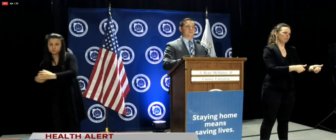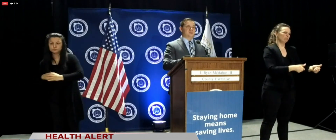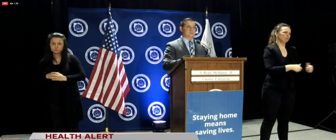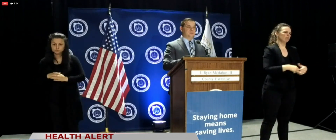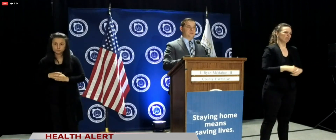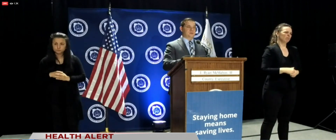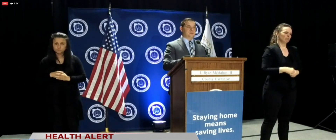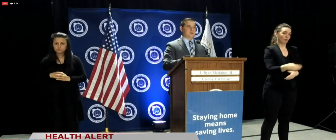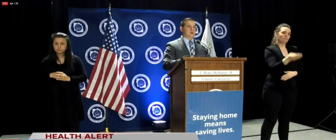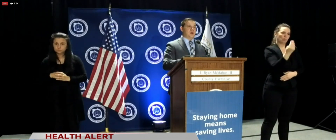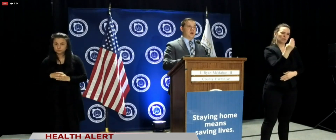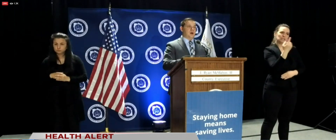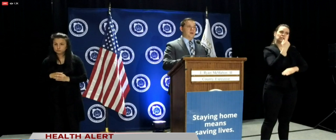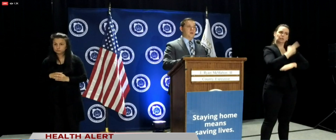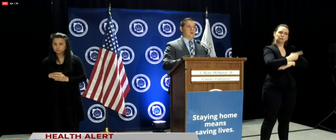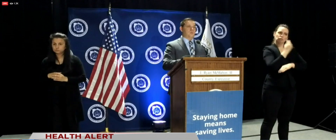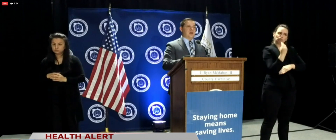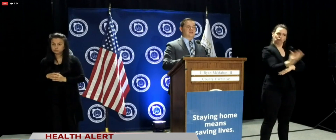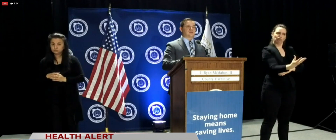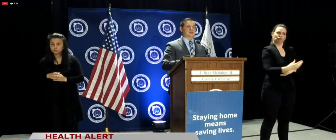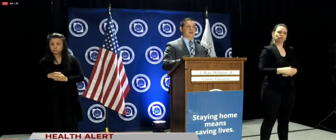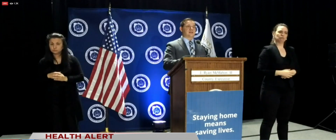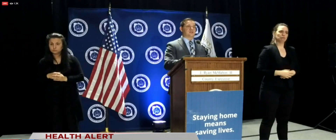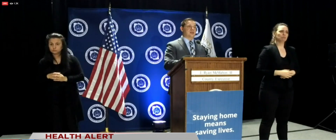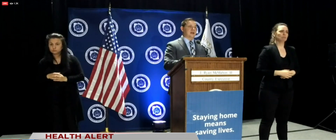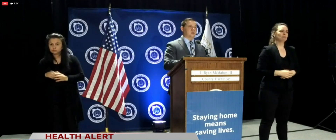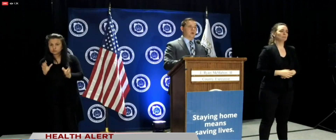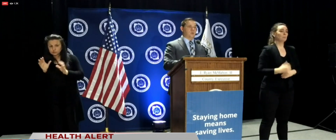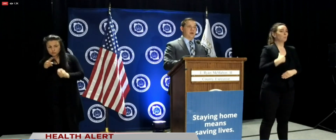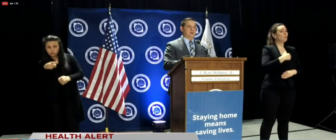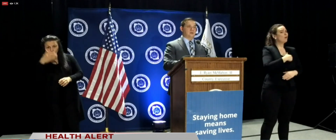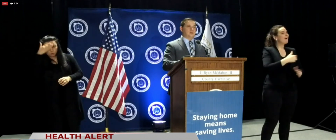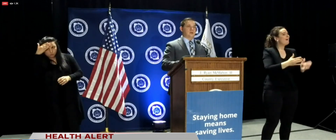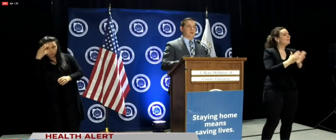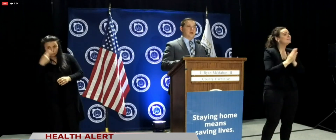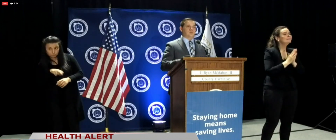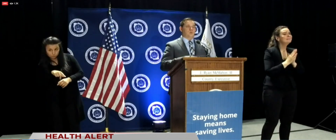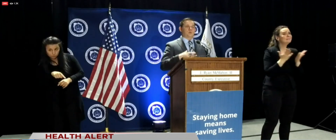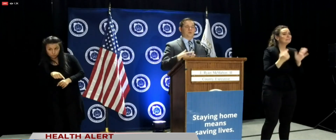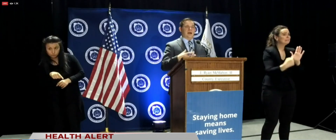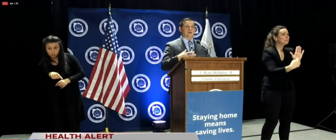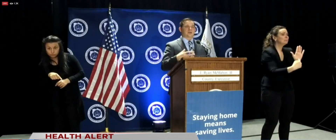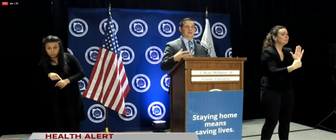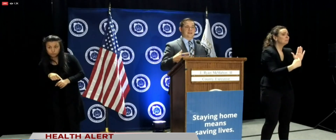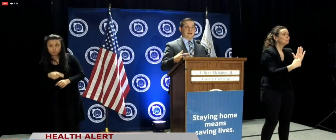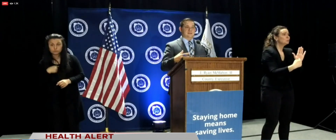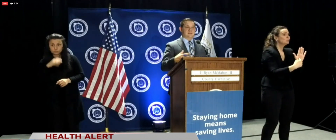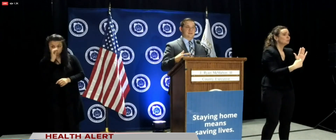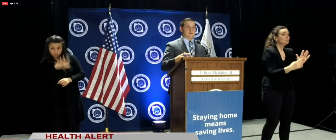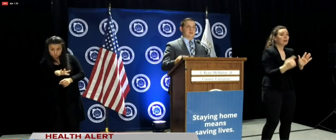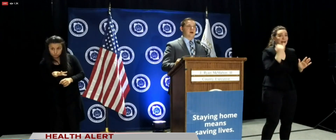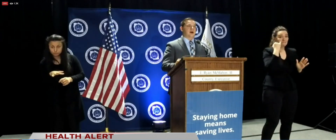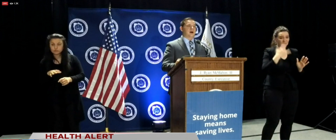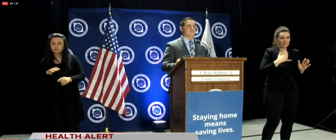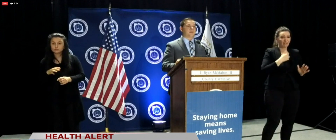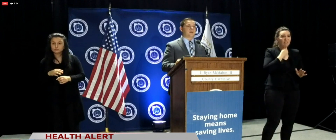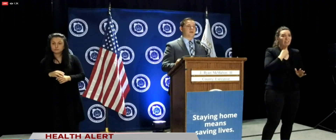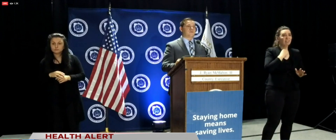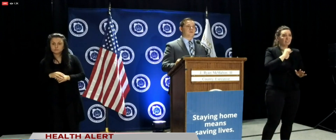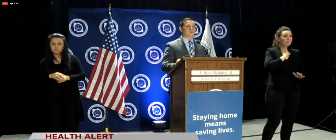with symptoms, we ask you to contact your doctor right away and work with your doctor to get a test.